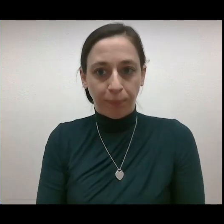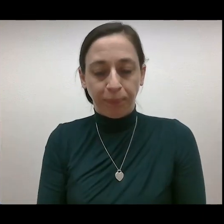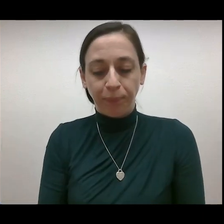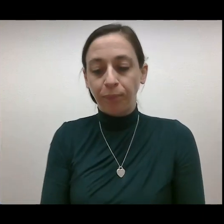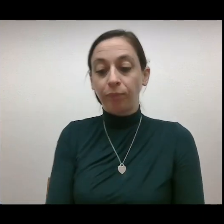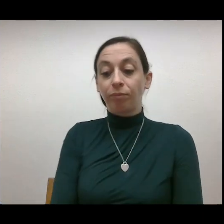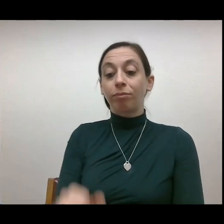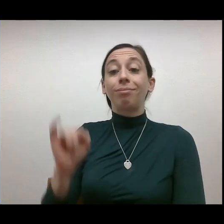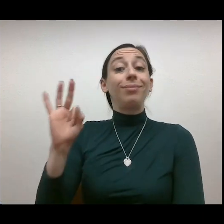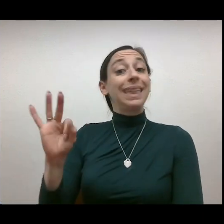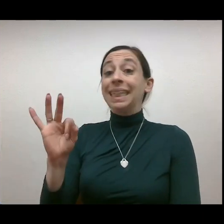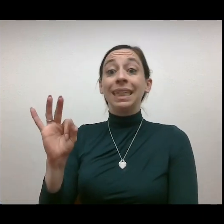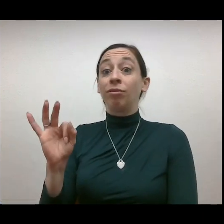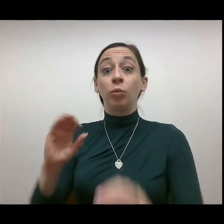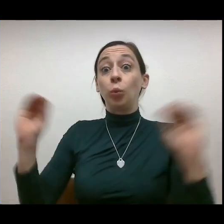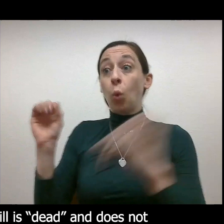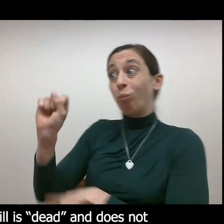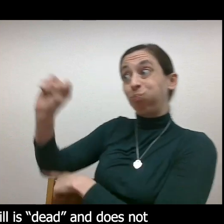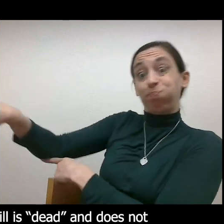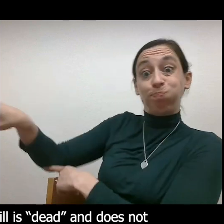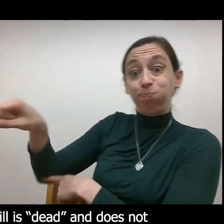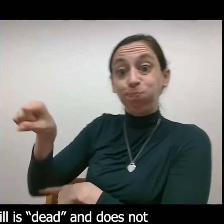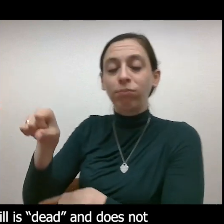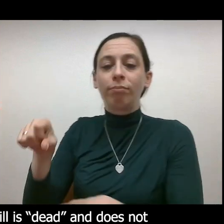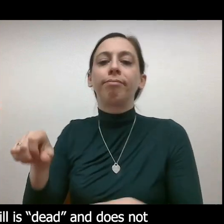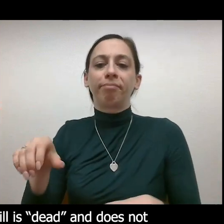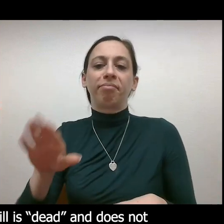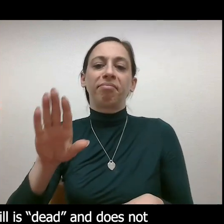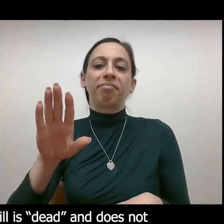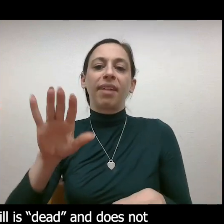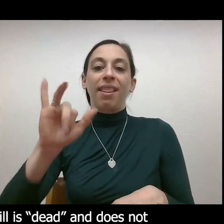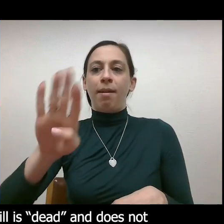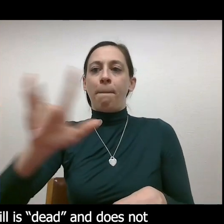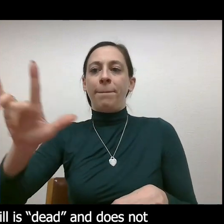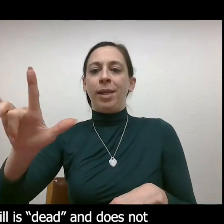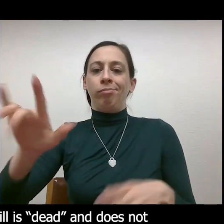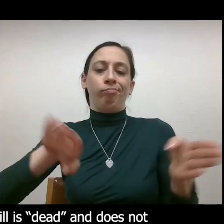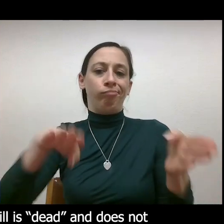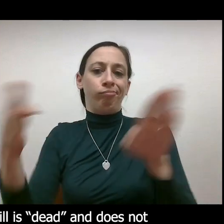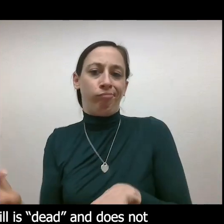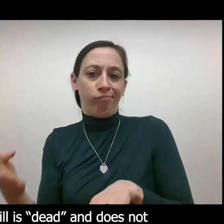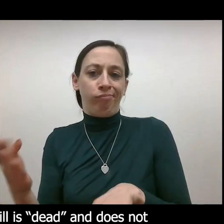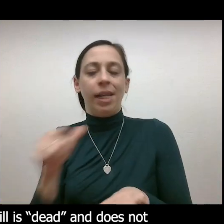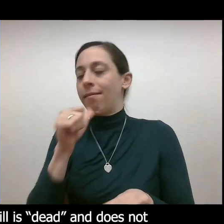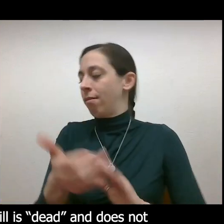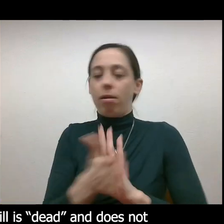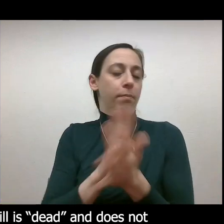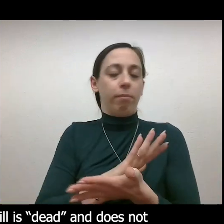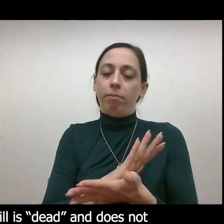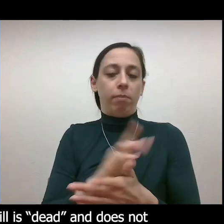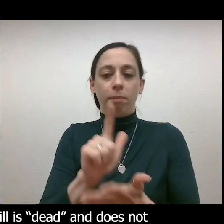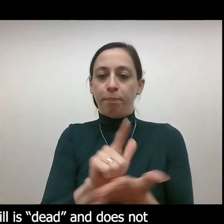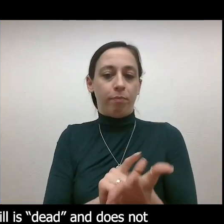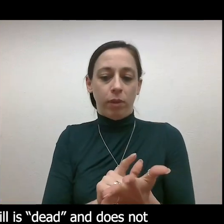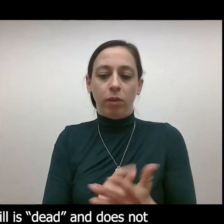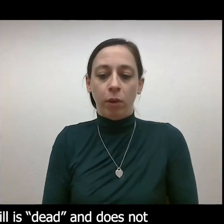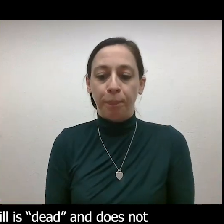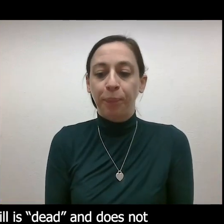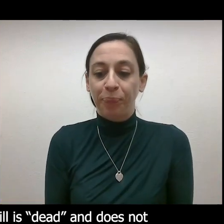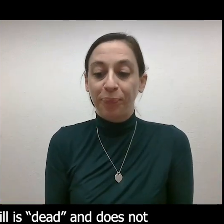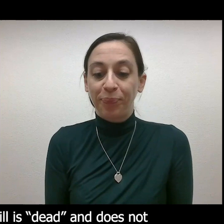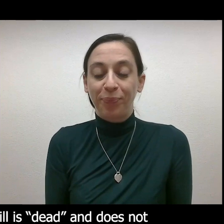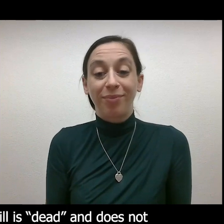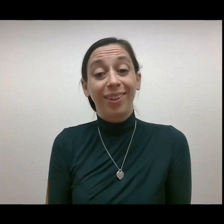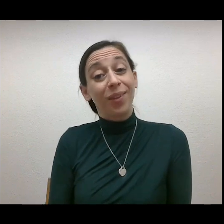do override the veto, the bill becomes law. However, if there is no override to the veto, the bill is dead and does